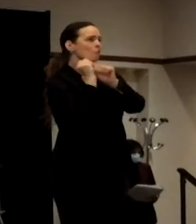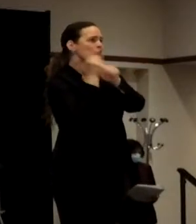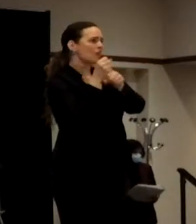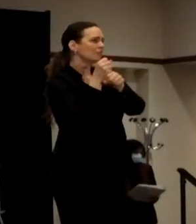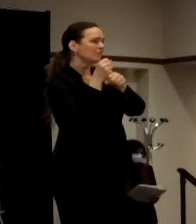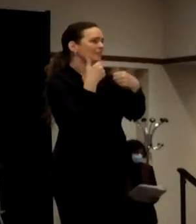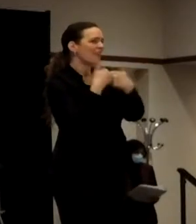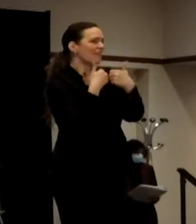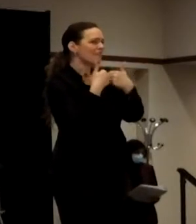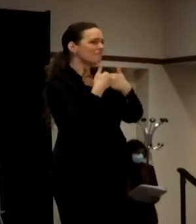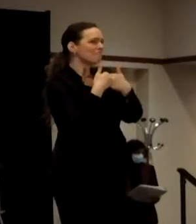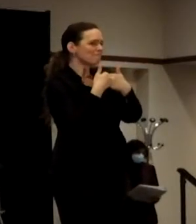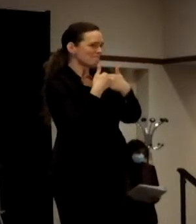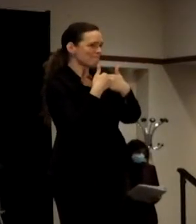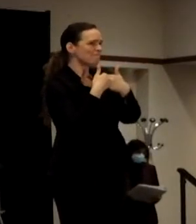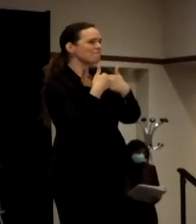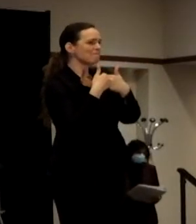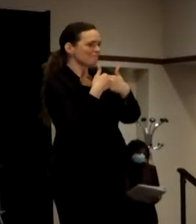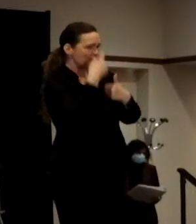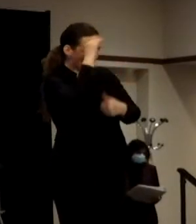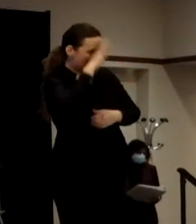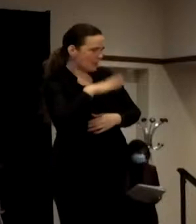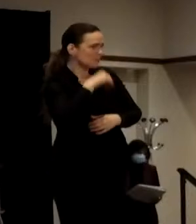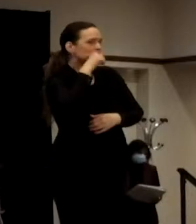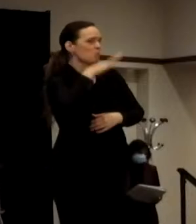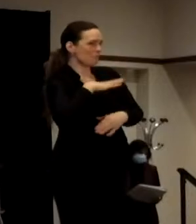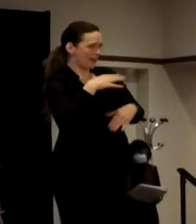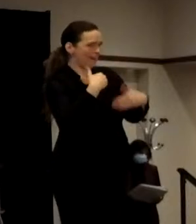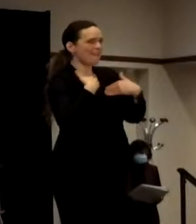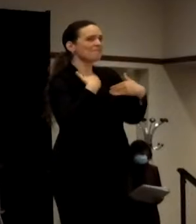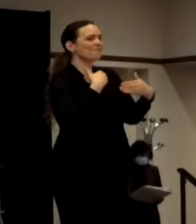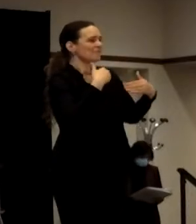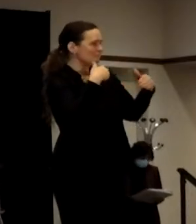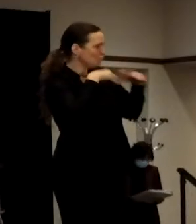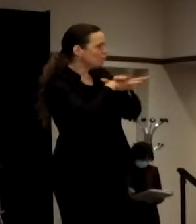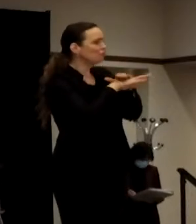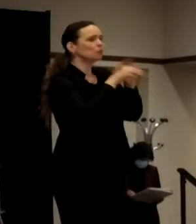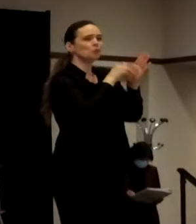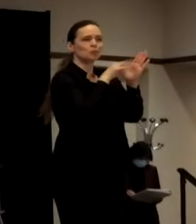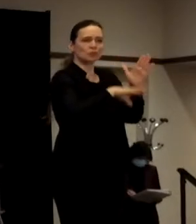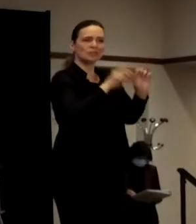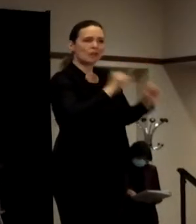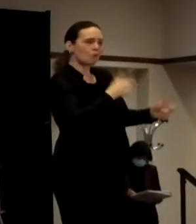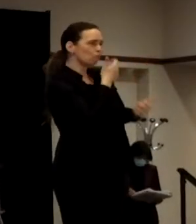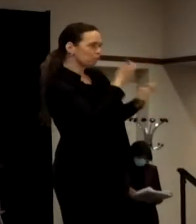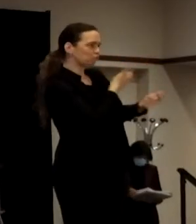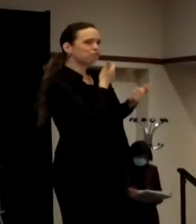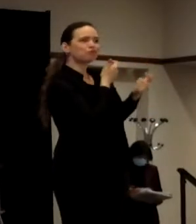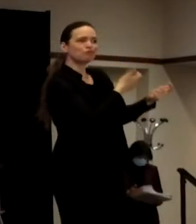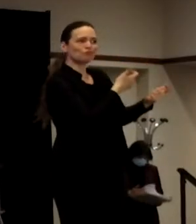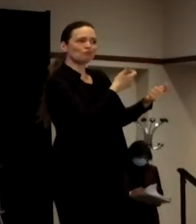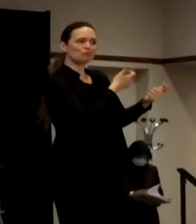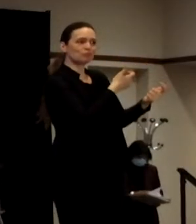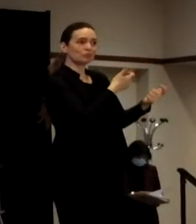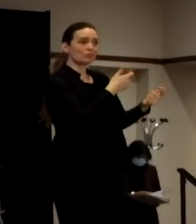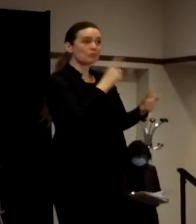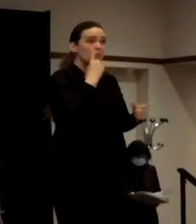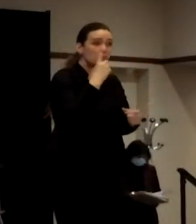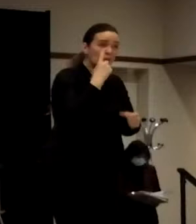and so that's positive. This pandemic, it's almost been a year where we've had cases in this